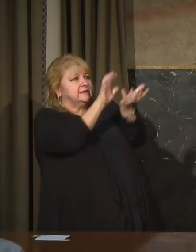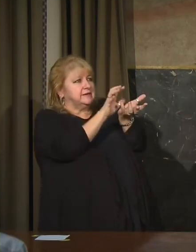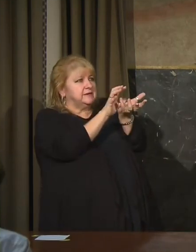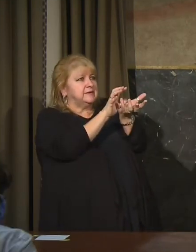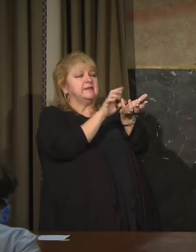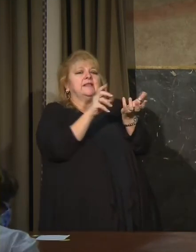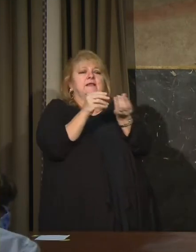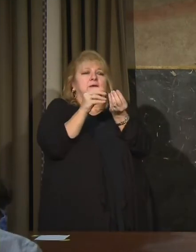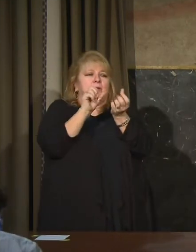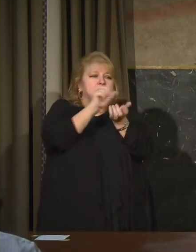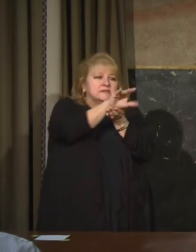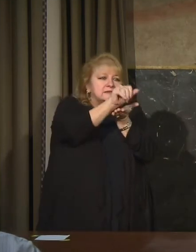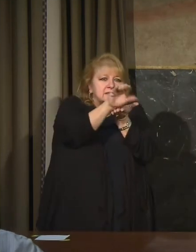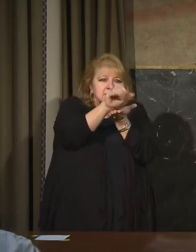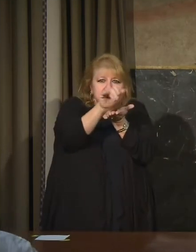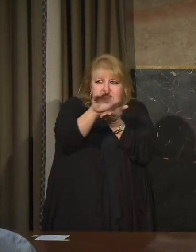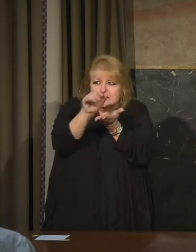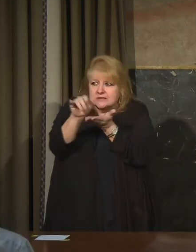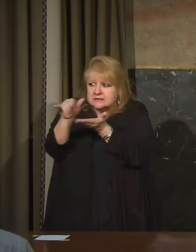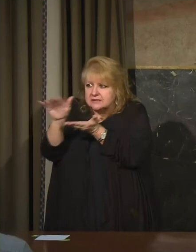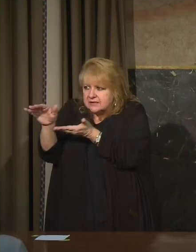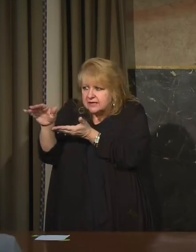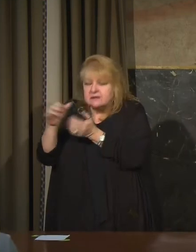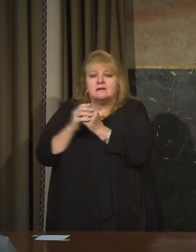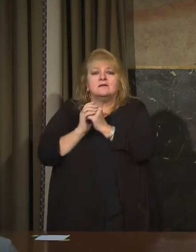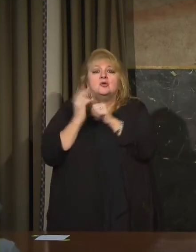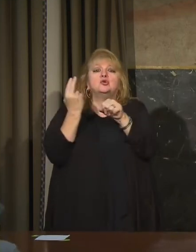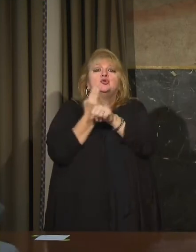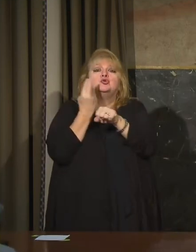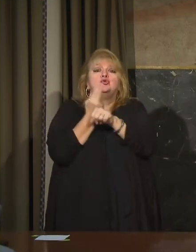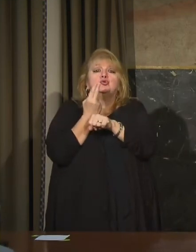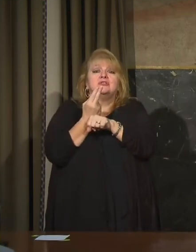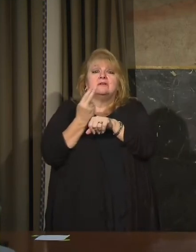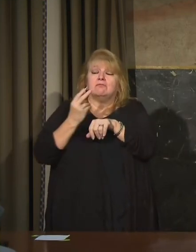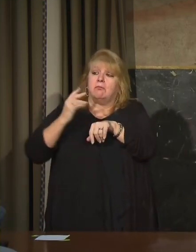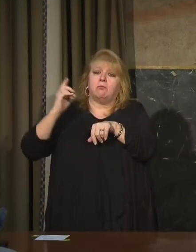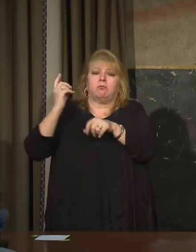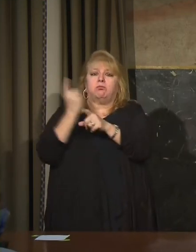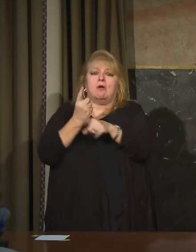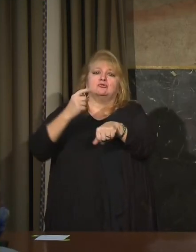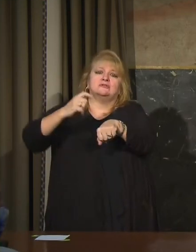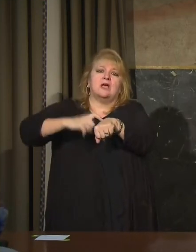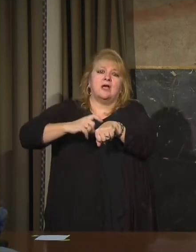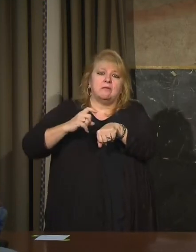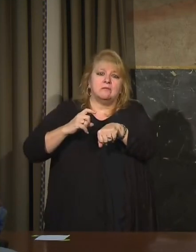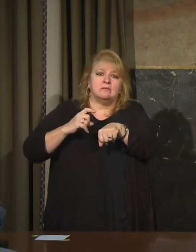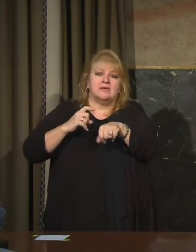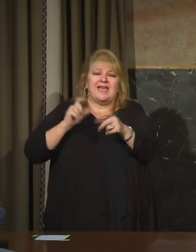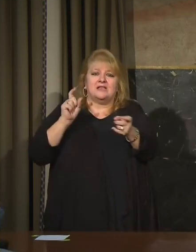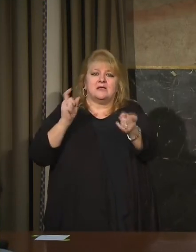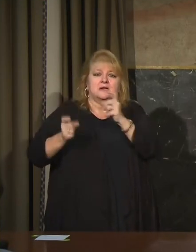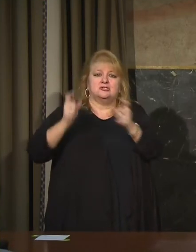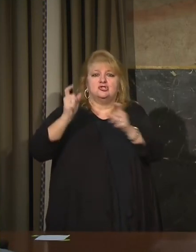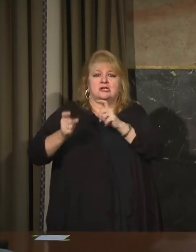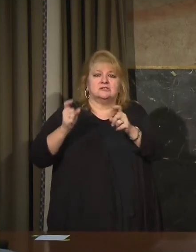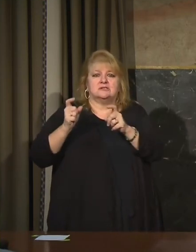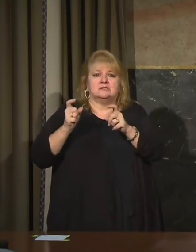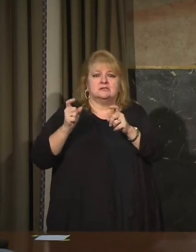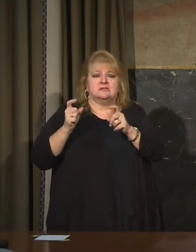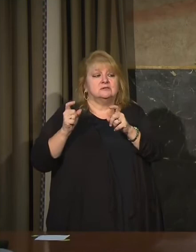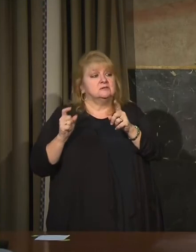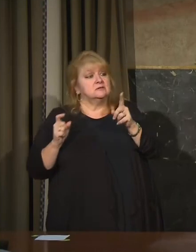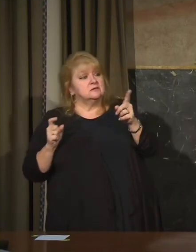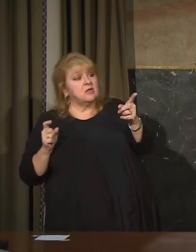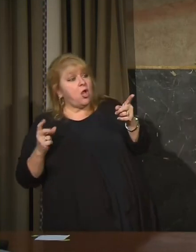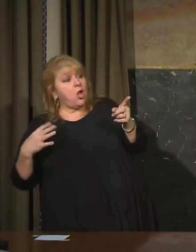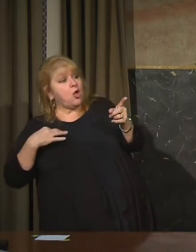in a timely fashion, and sort of being able to adjust on the fly as needed. Is that something that it is under consideration? Are you